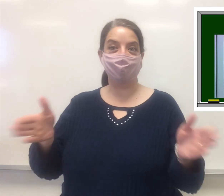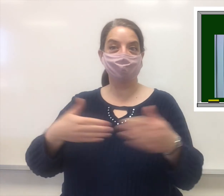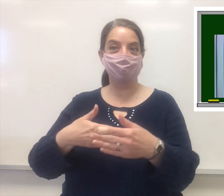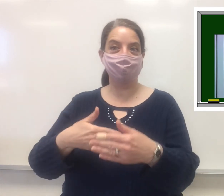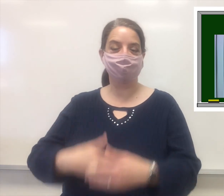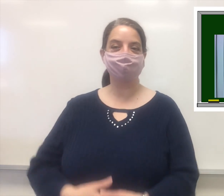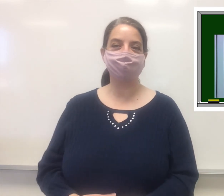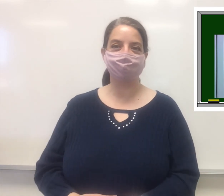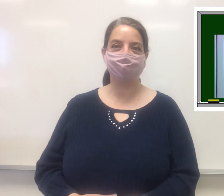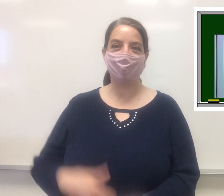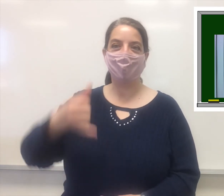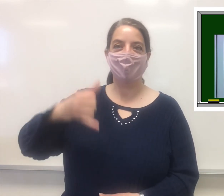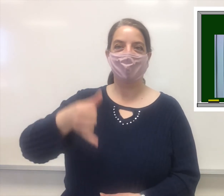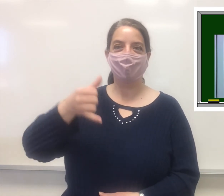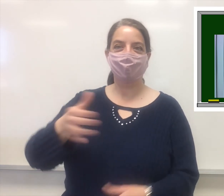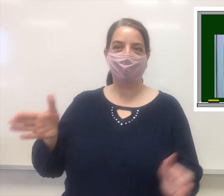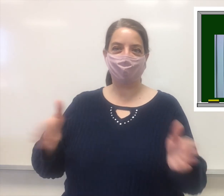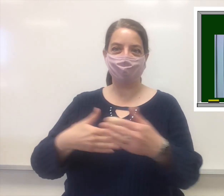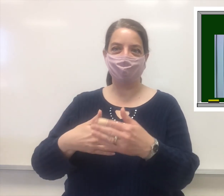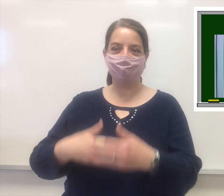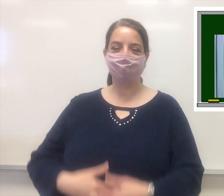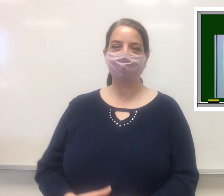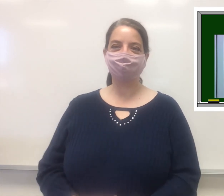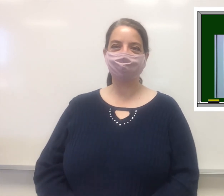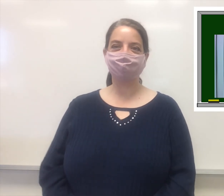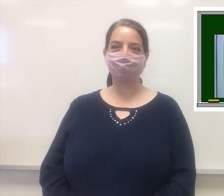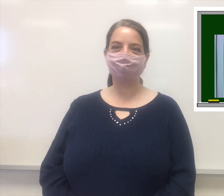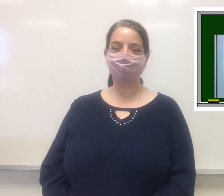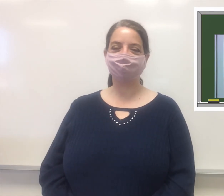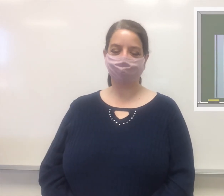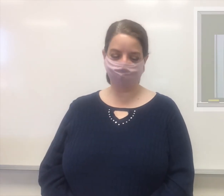room. Locker room.